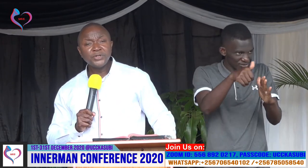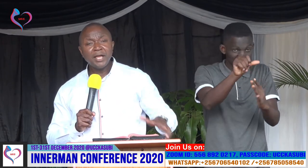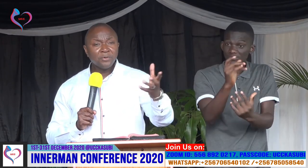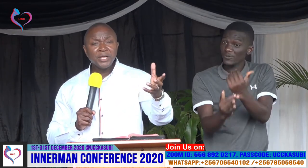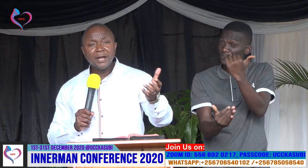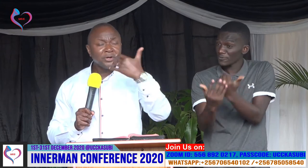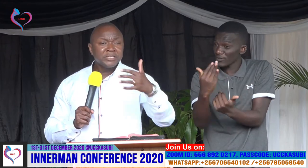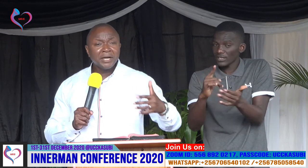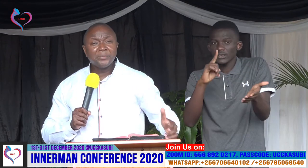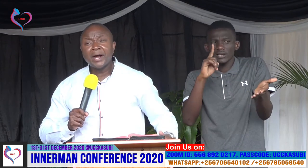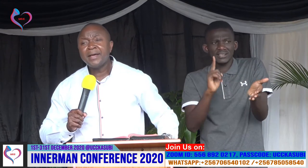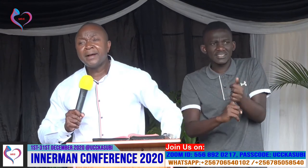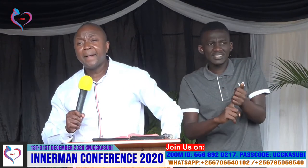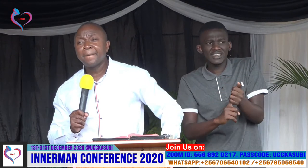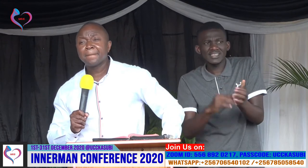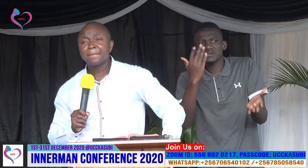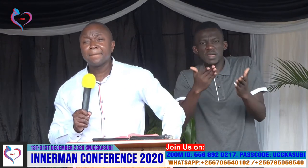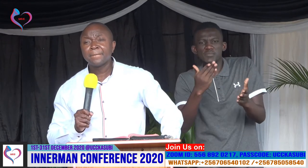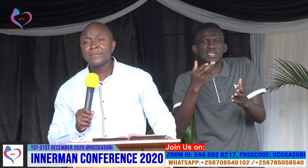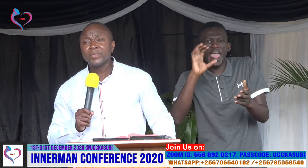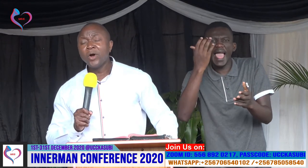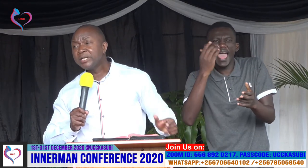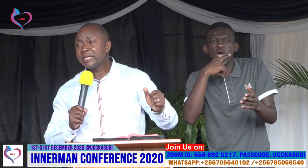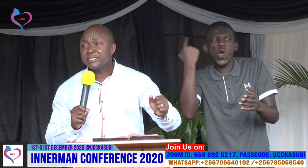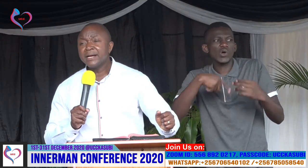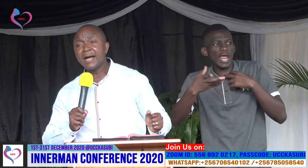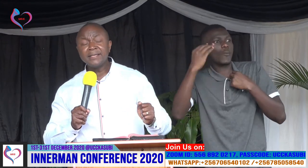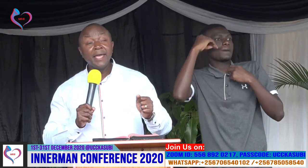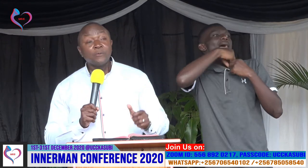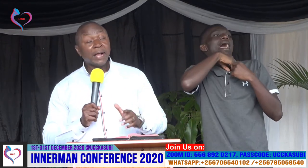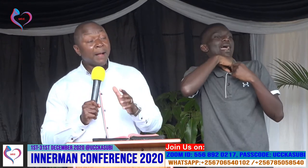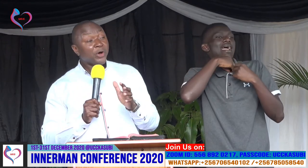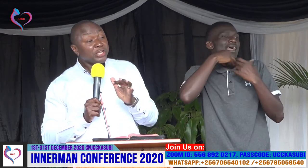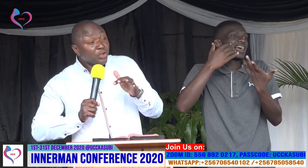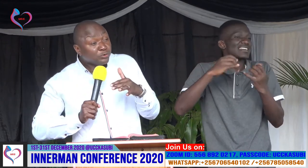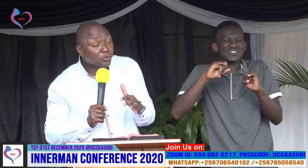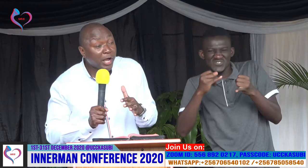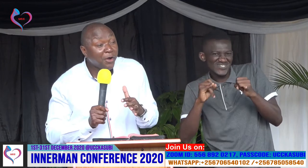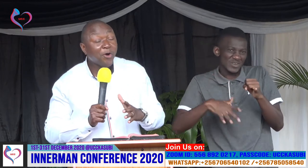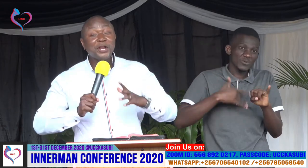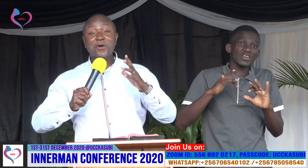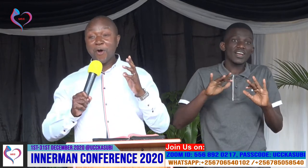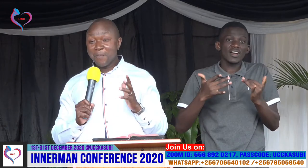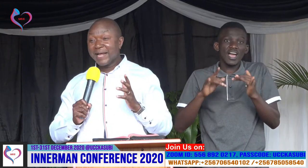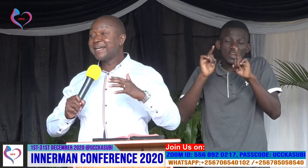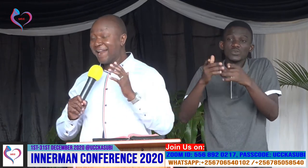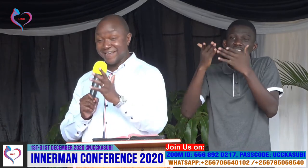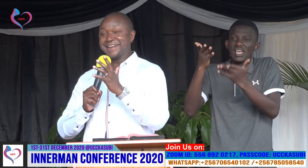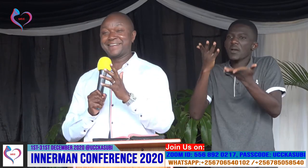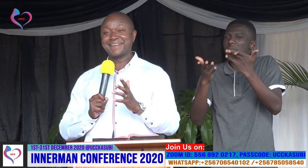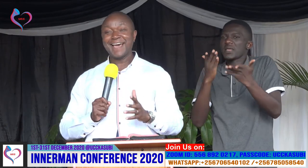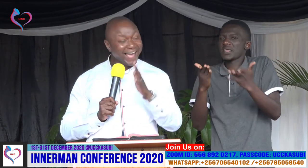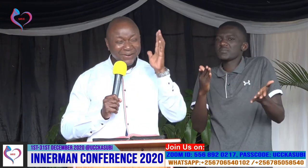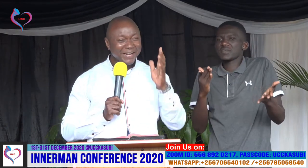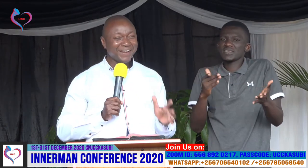fire. Funayo kuliando liteke mukalega. Oli tetenkanye kwegamo hizo kutuka yongo oli combat